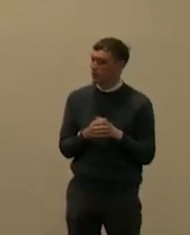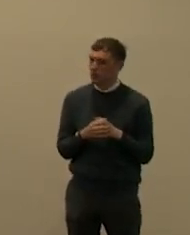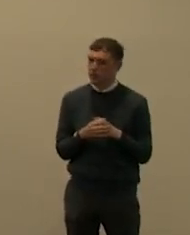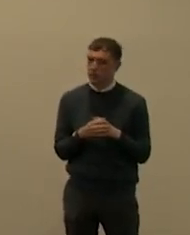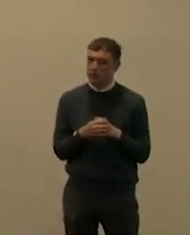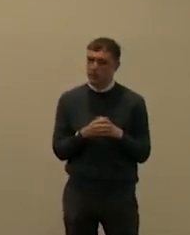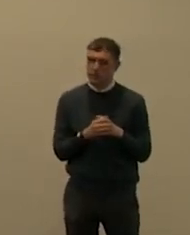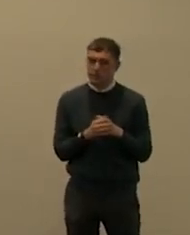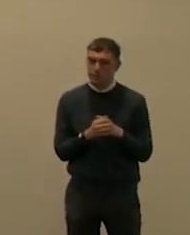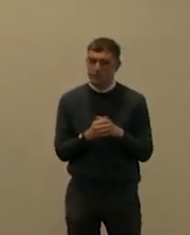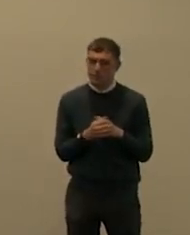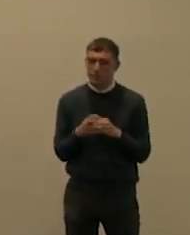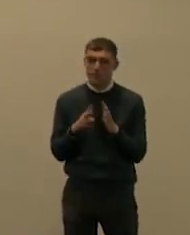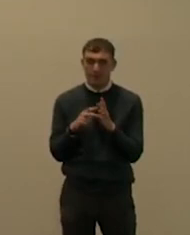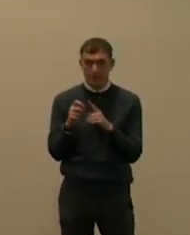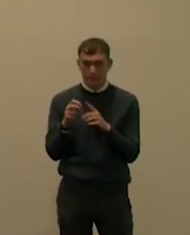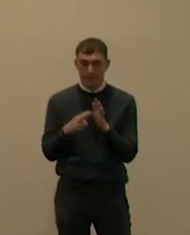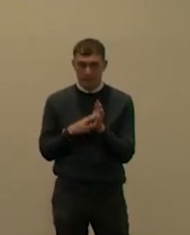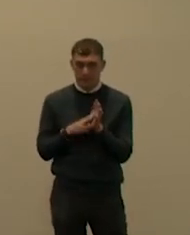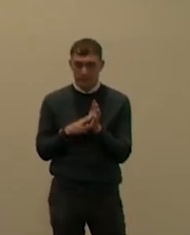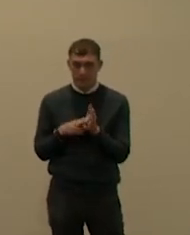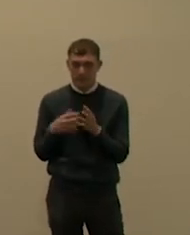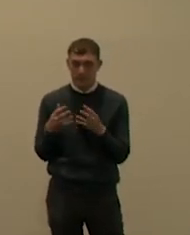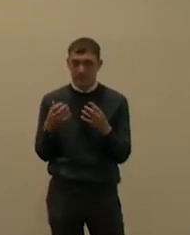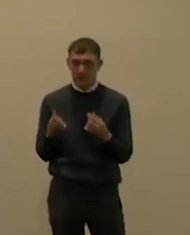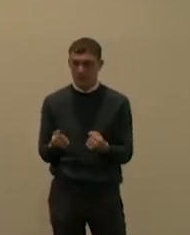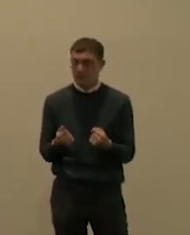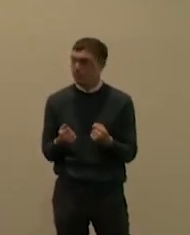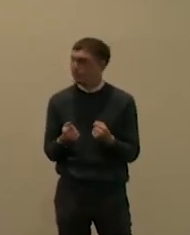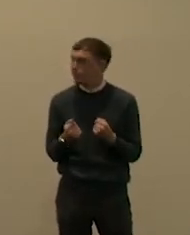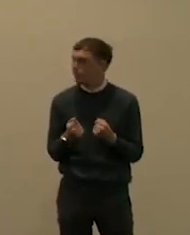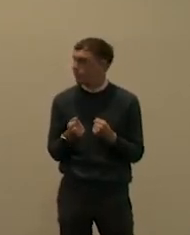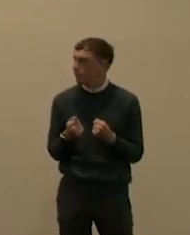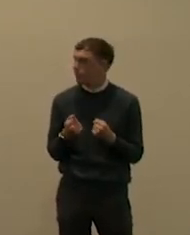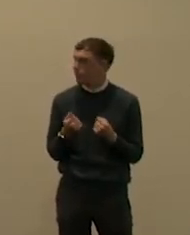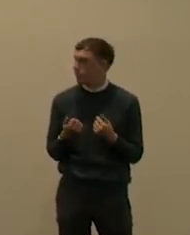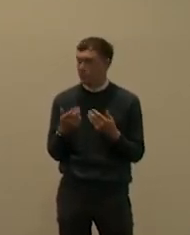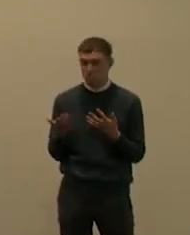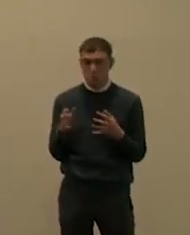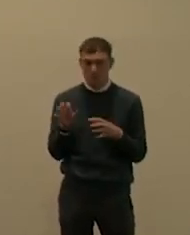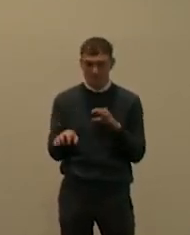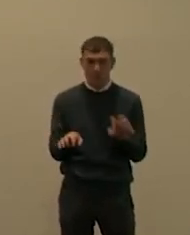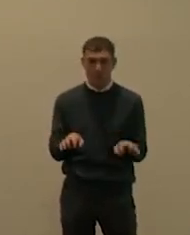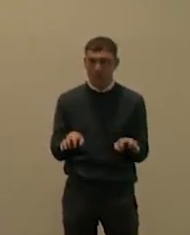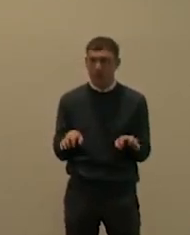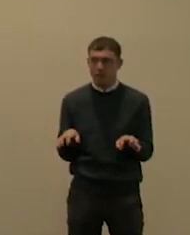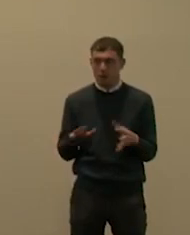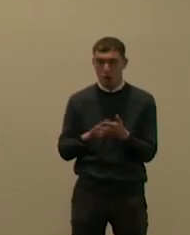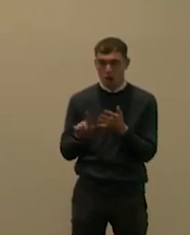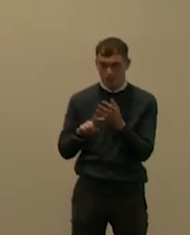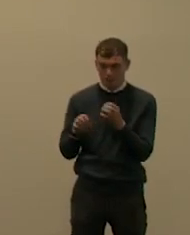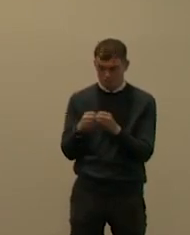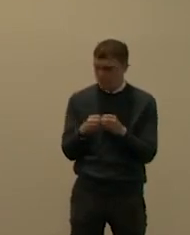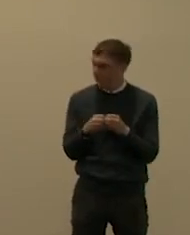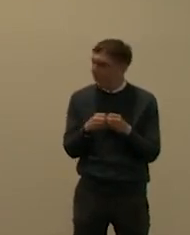inside the VPN Virtual Wan hub, in this case the site-to-site VPN hub, we have to build